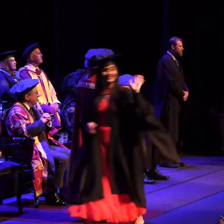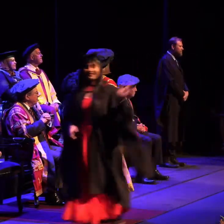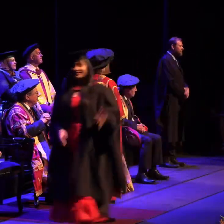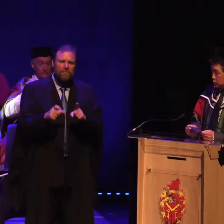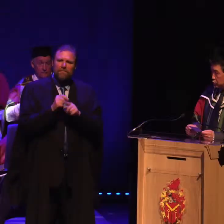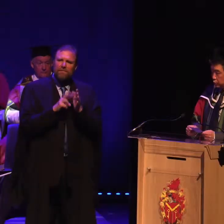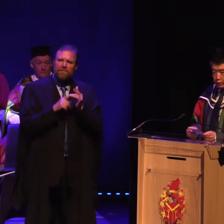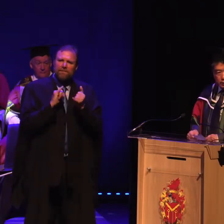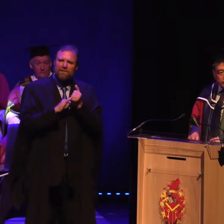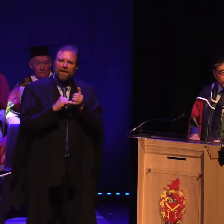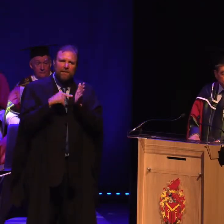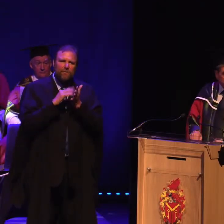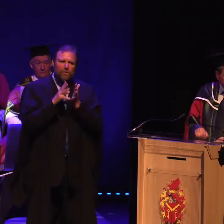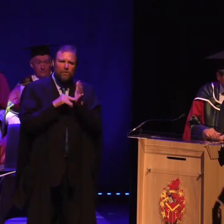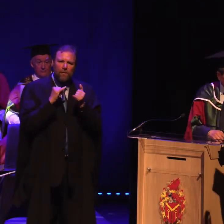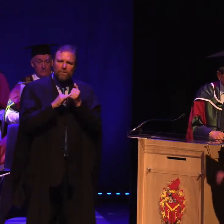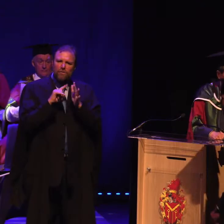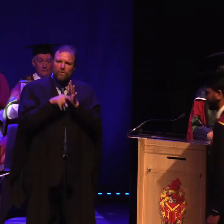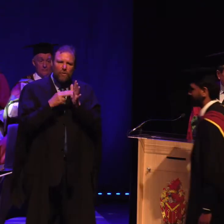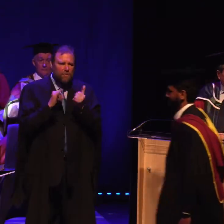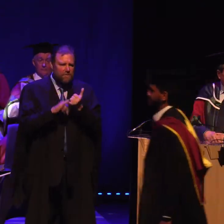Daniel Thomas, Georgia.